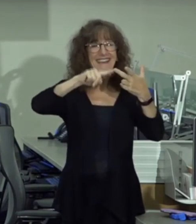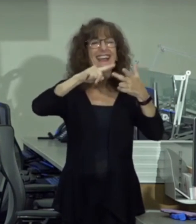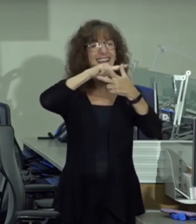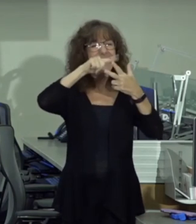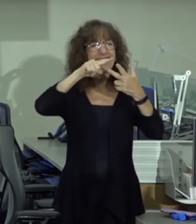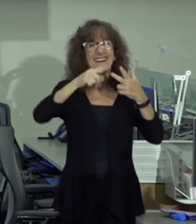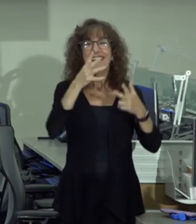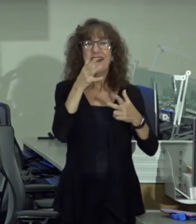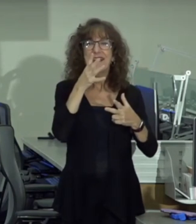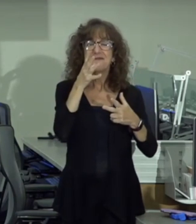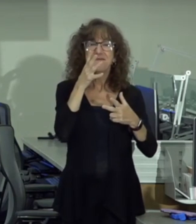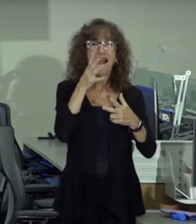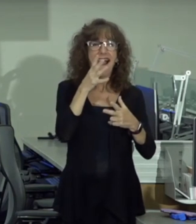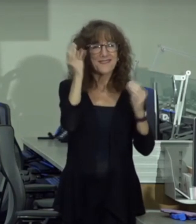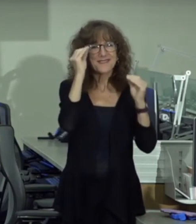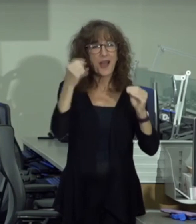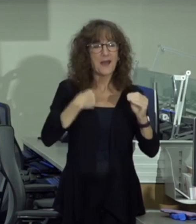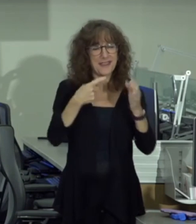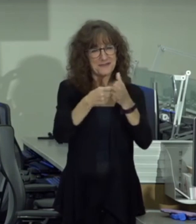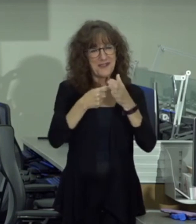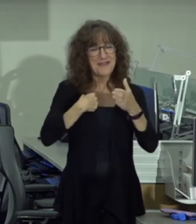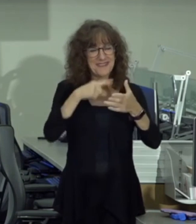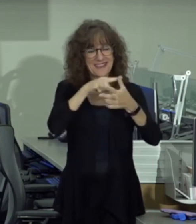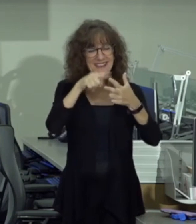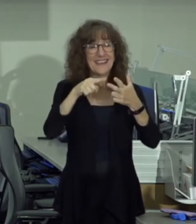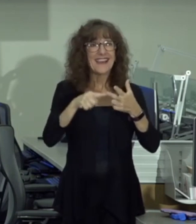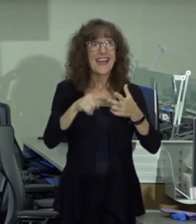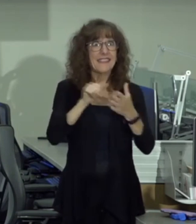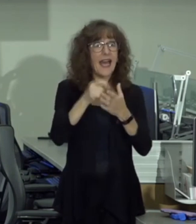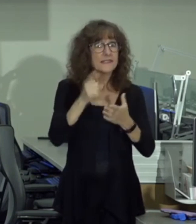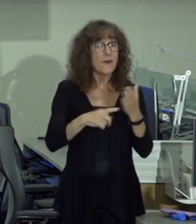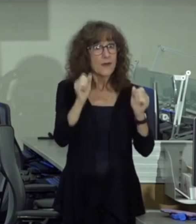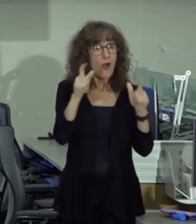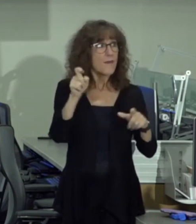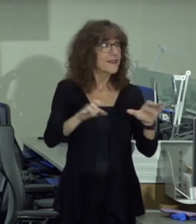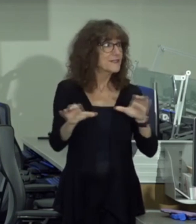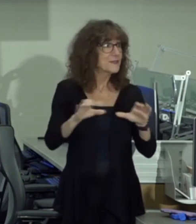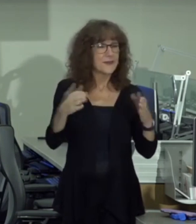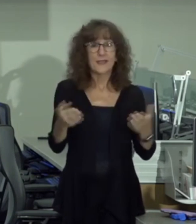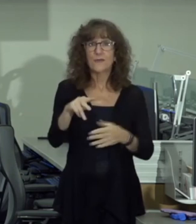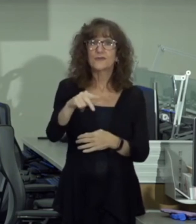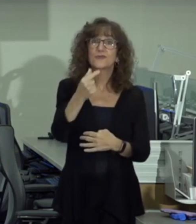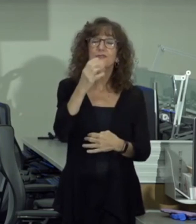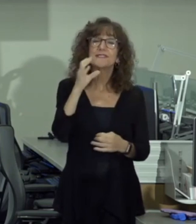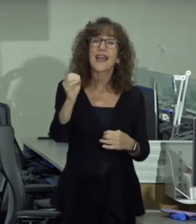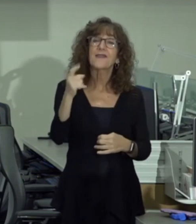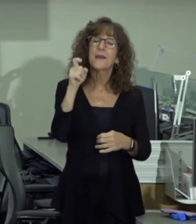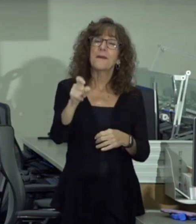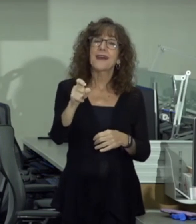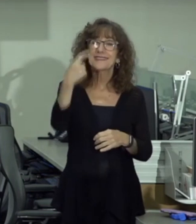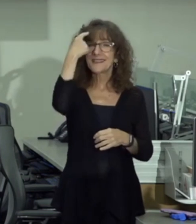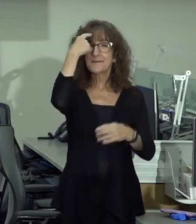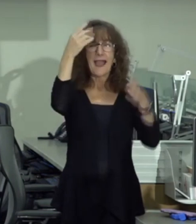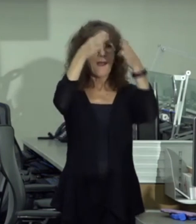my mother had as her pillars. So what I'm saying is that that's what we all have to do in Prince George's County. We have to keep our